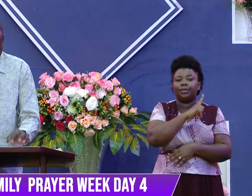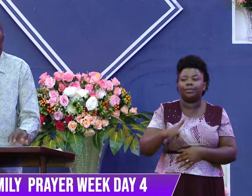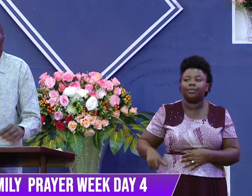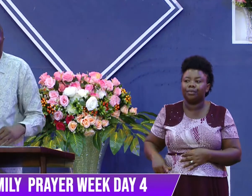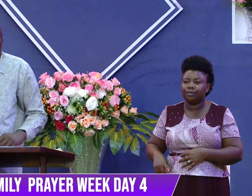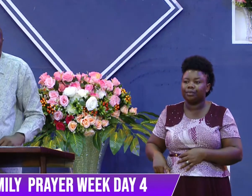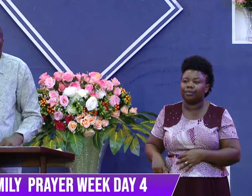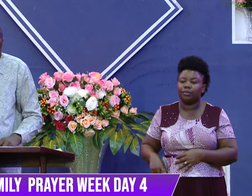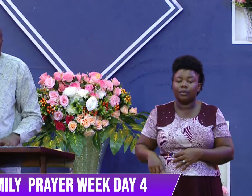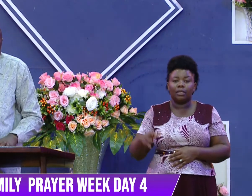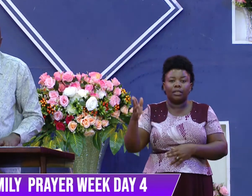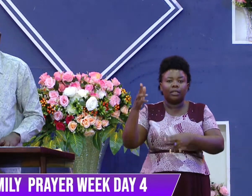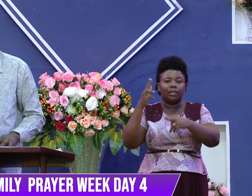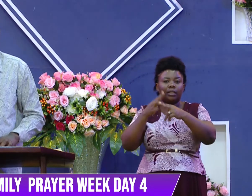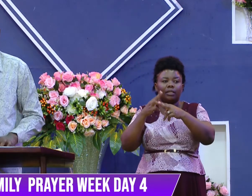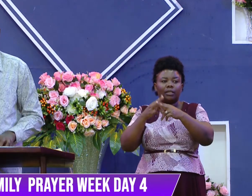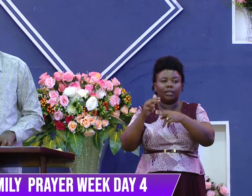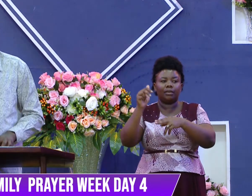Praise the Lord.